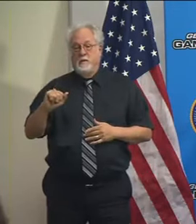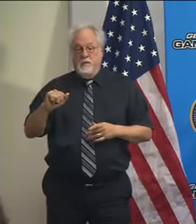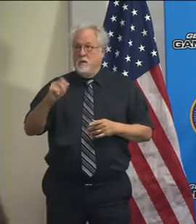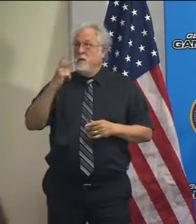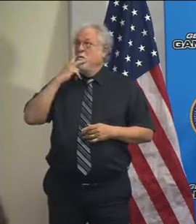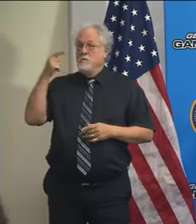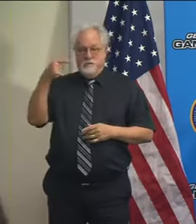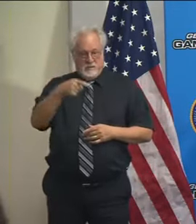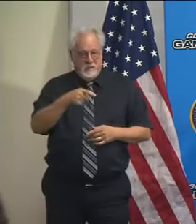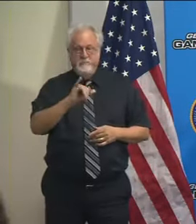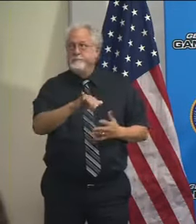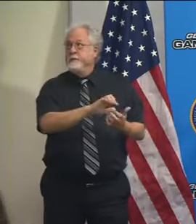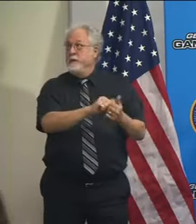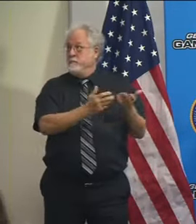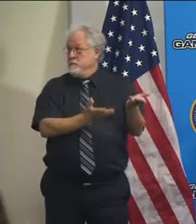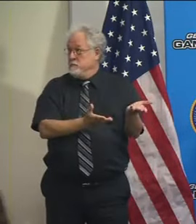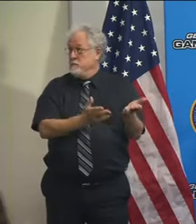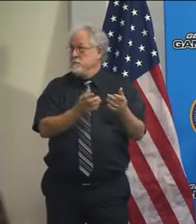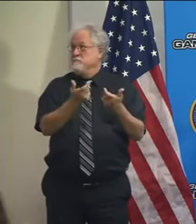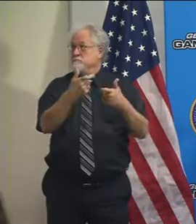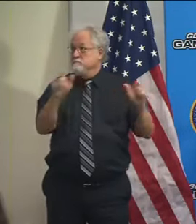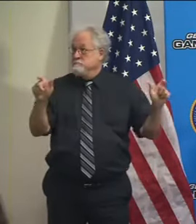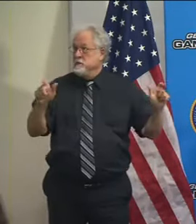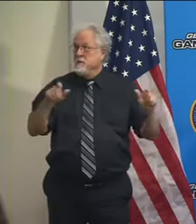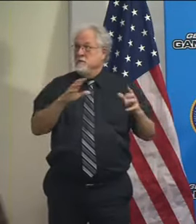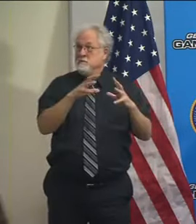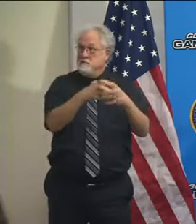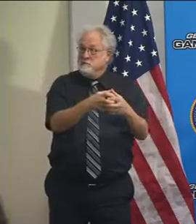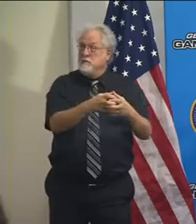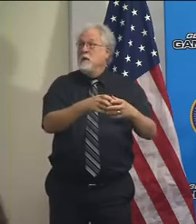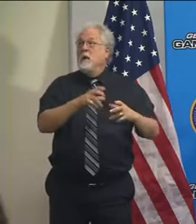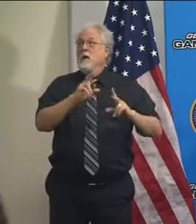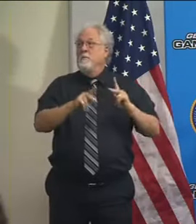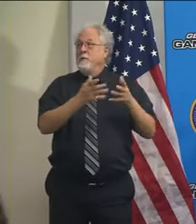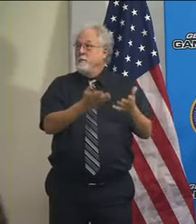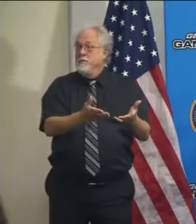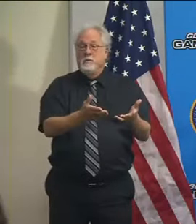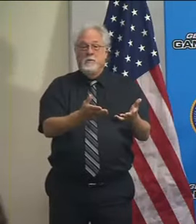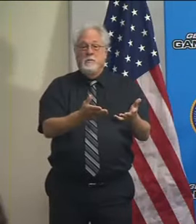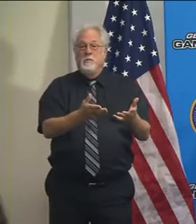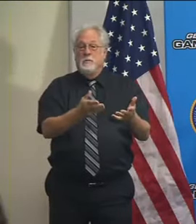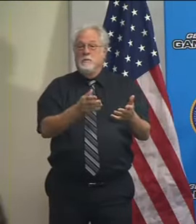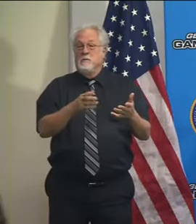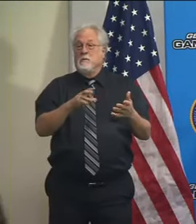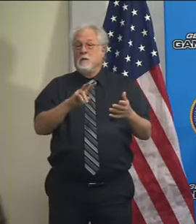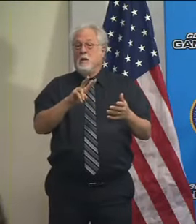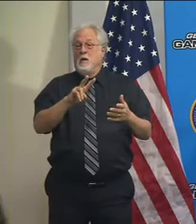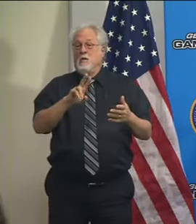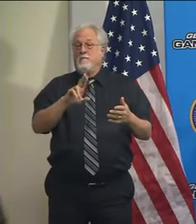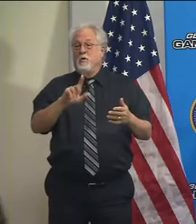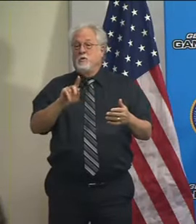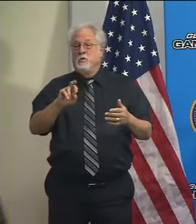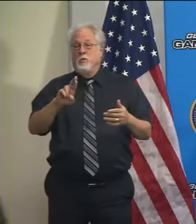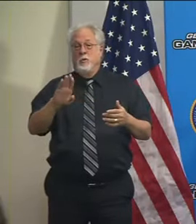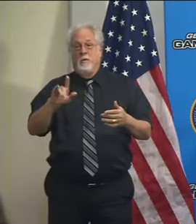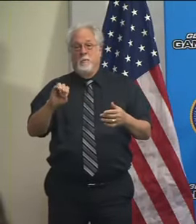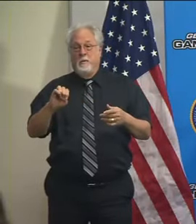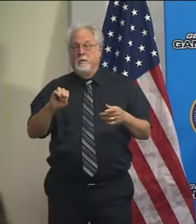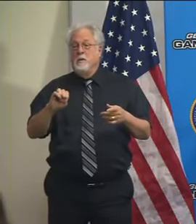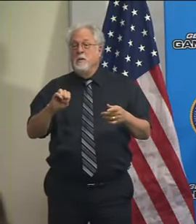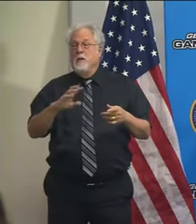and that is that the damage is extensive enough, concentrated enough, that the populations or vulnerable enough, and that